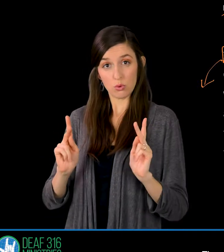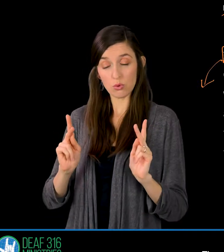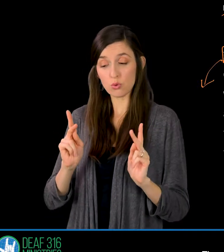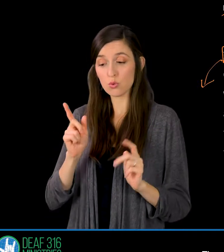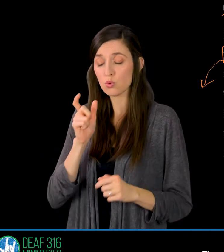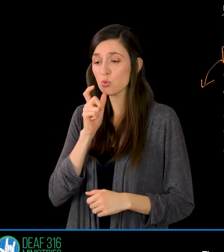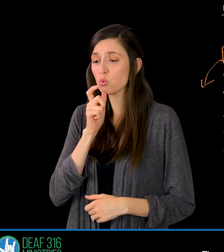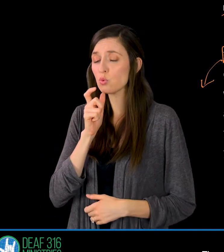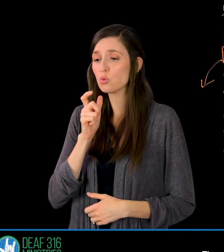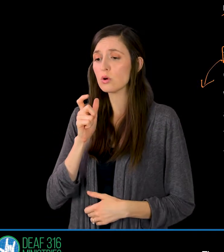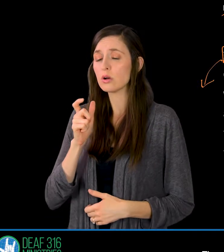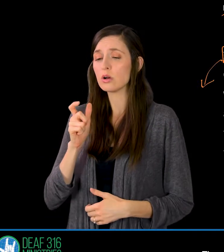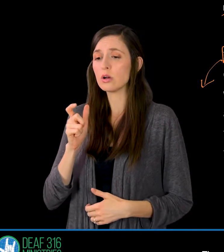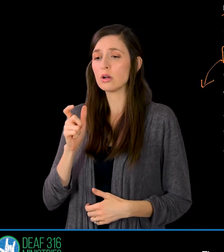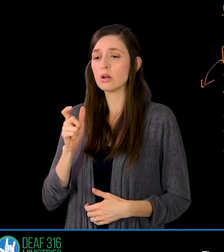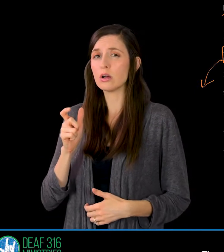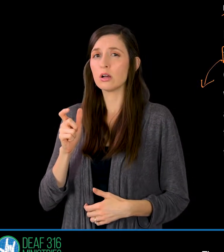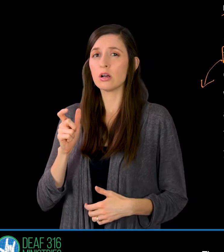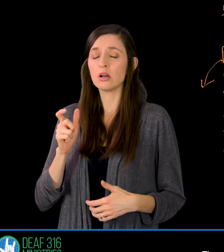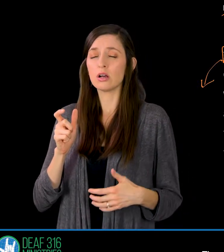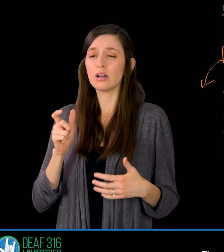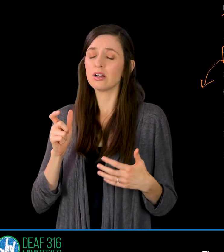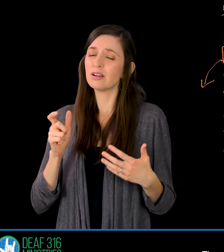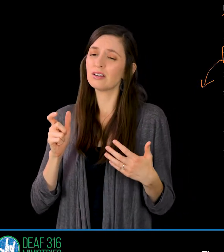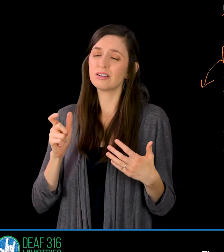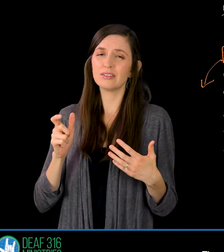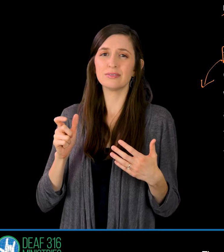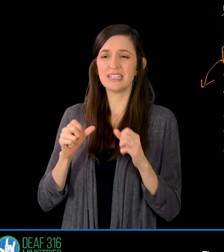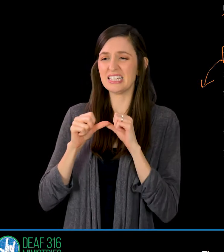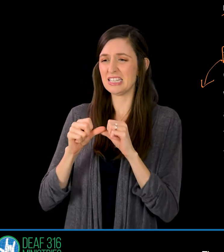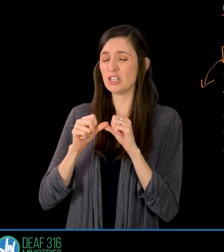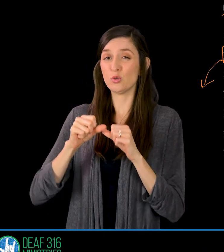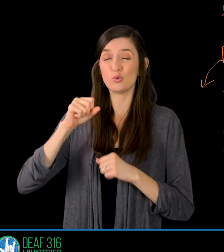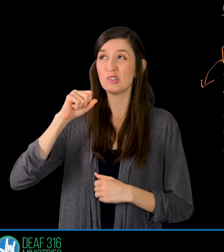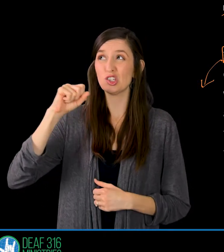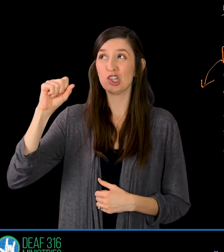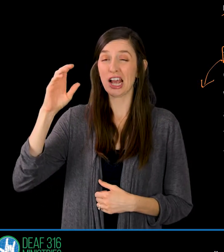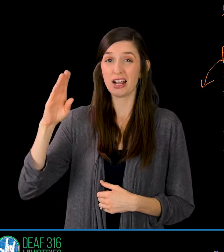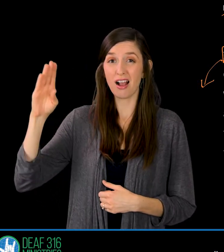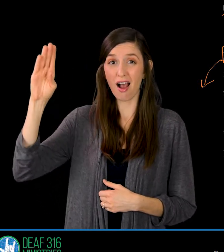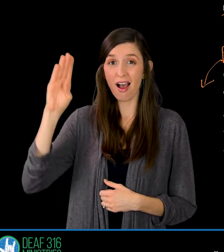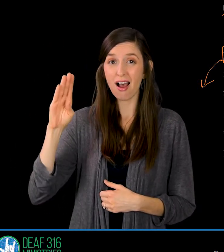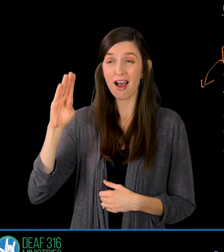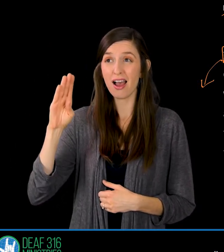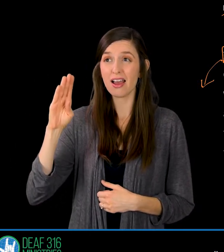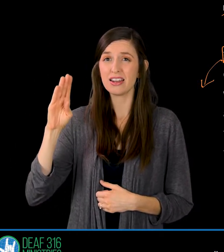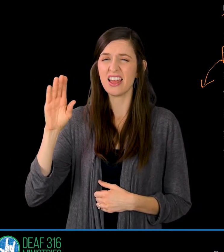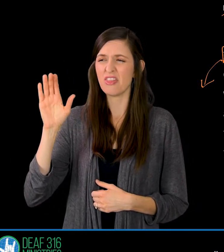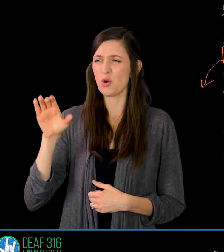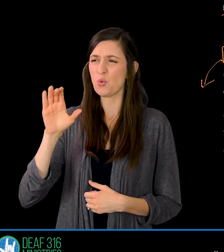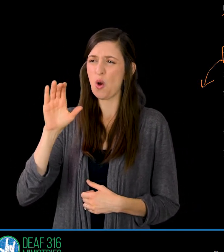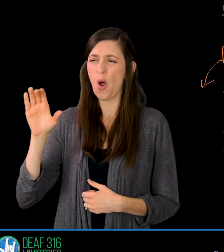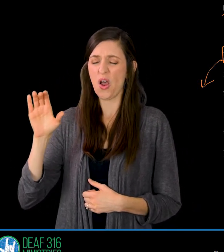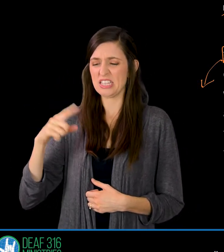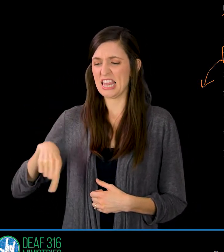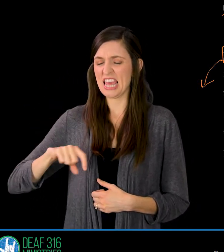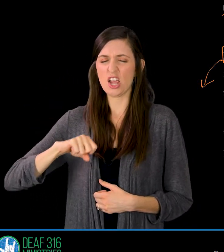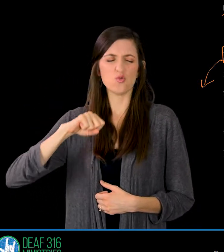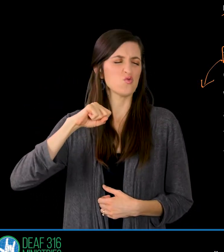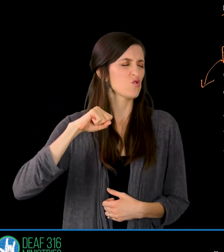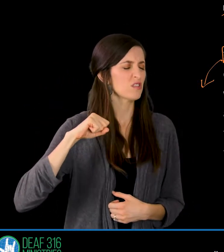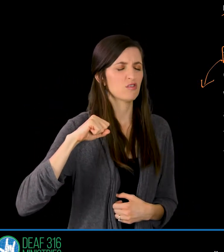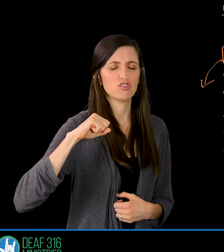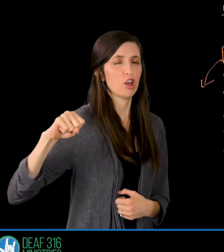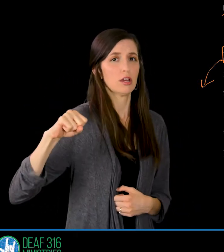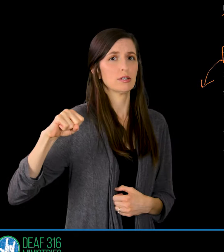These folks who are of whom he had told them, walk as enemies of the